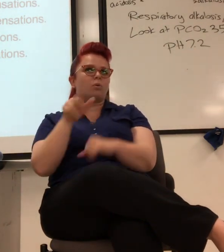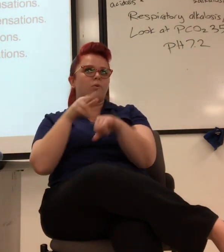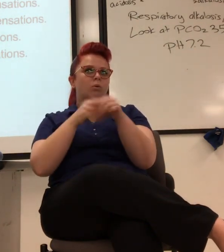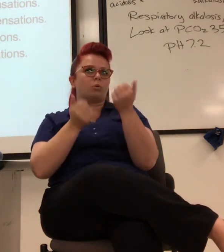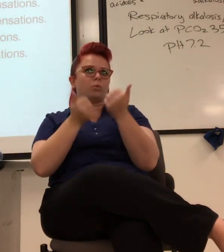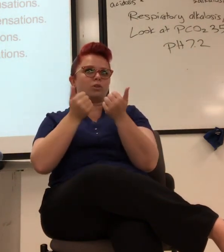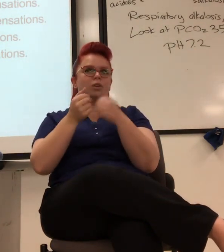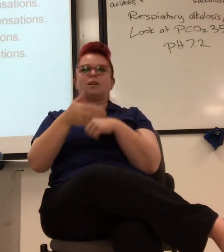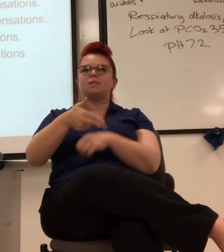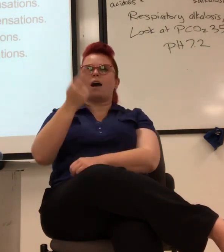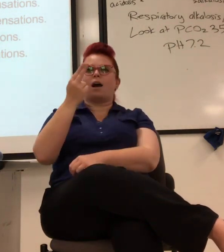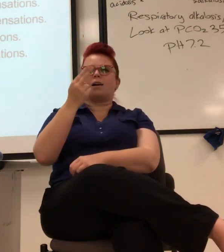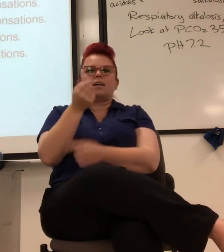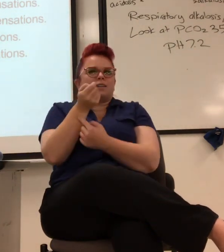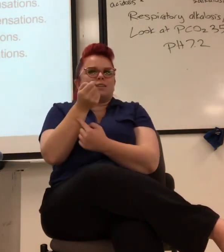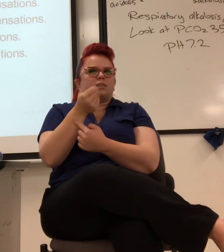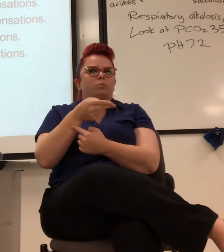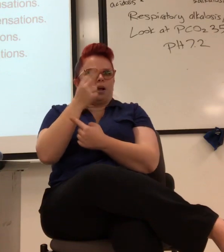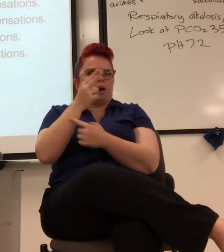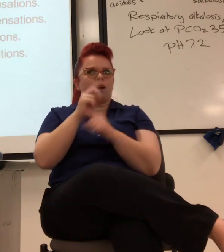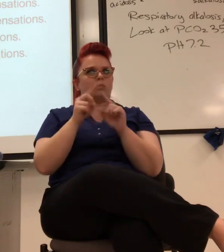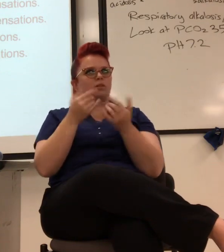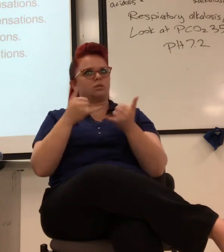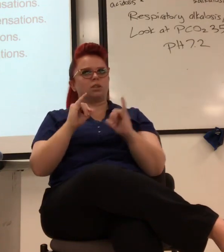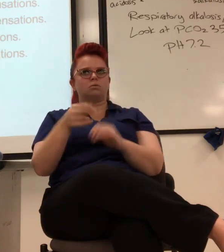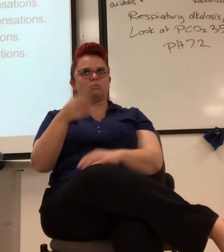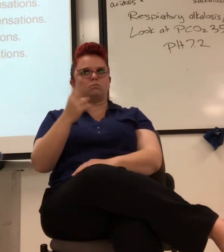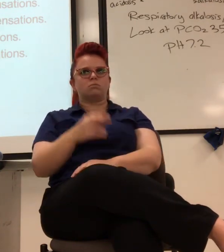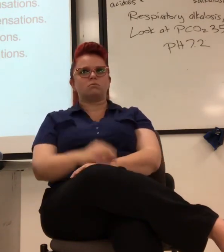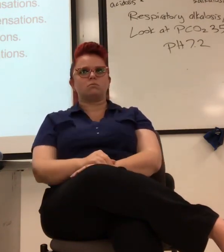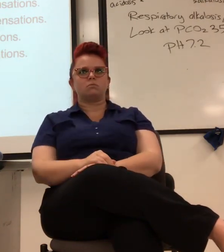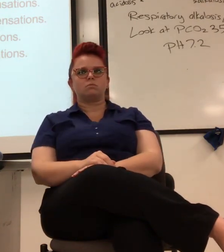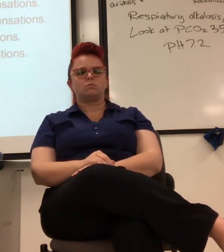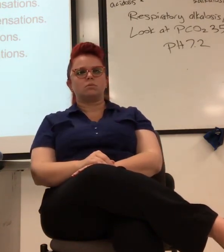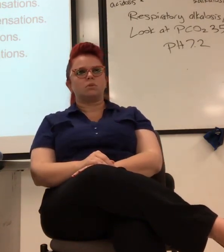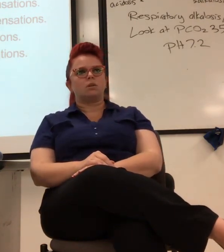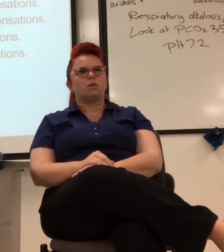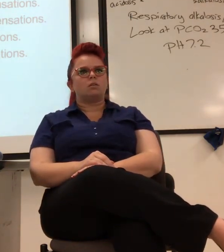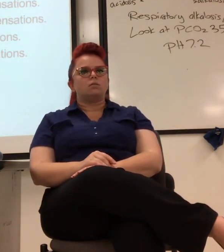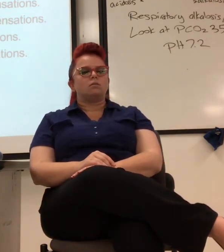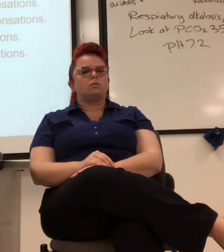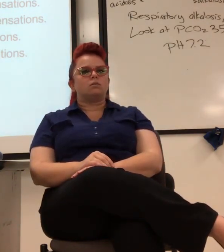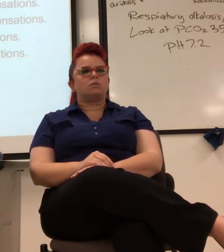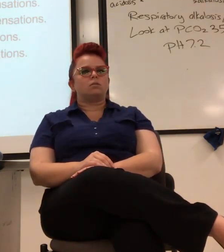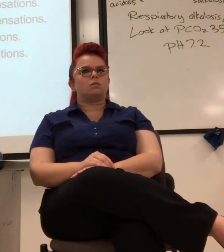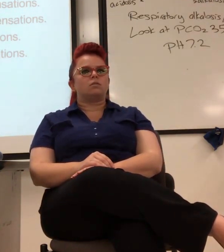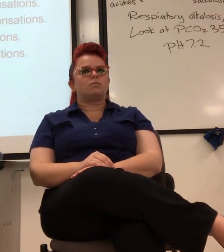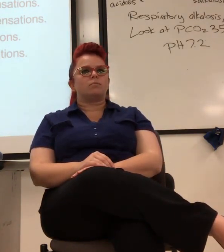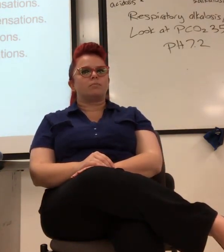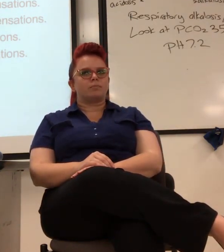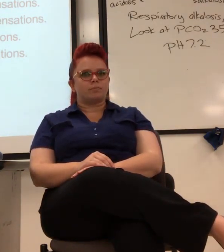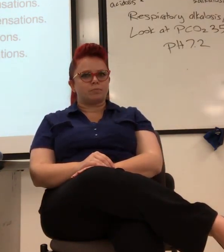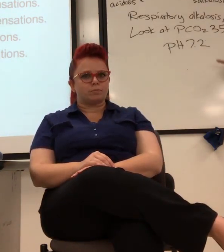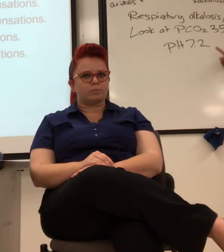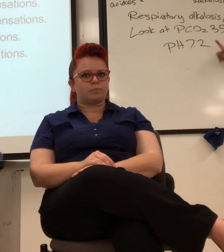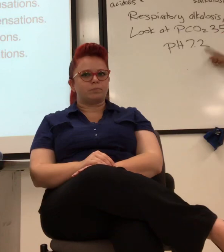So basically, let's say for example, patient comes in, blood work comes back, pH 7.2.